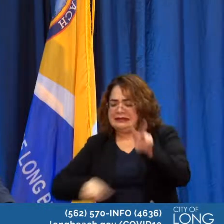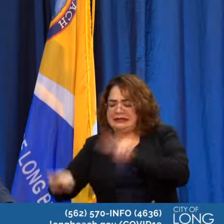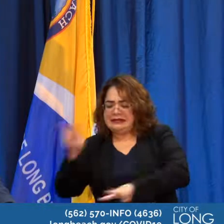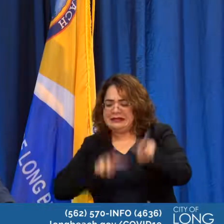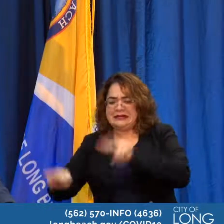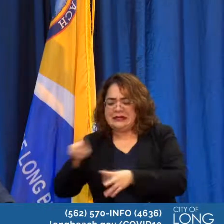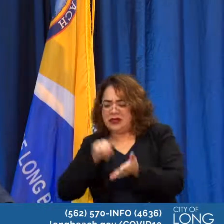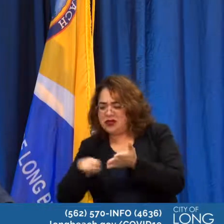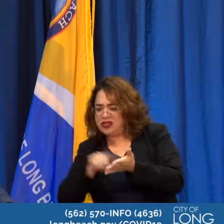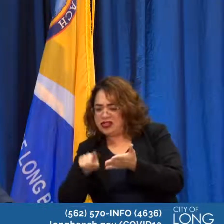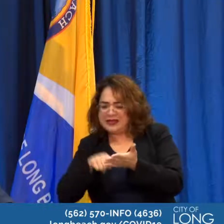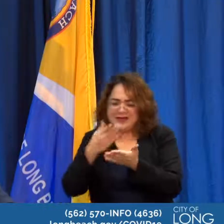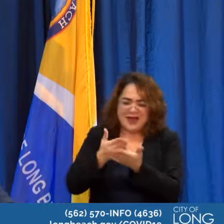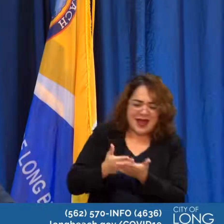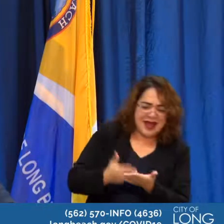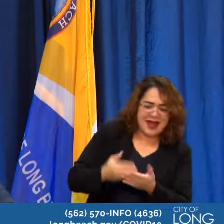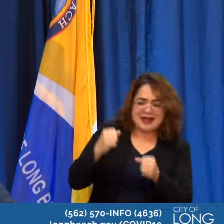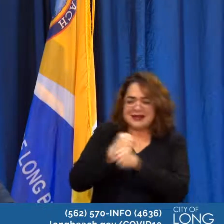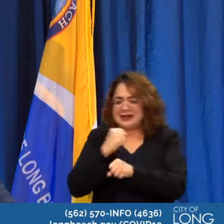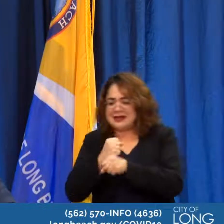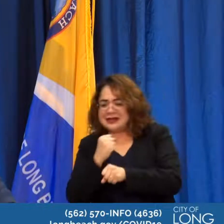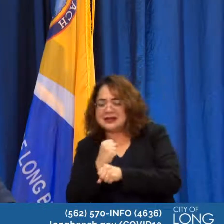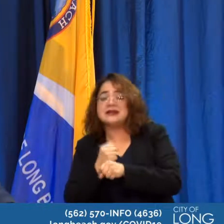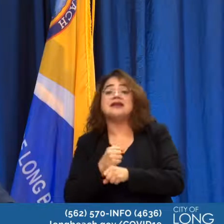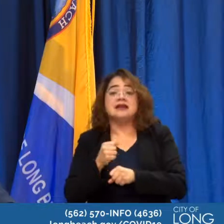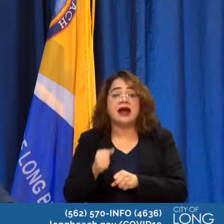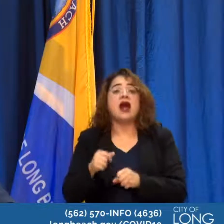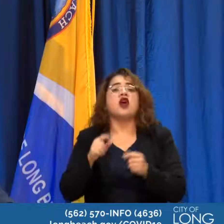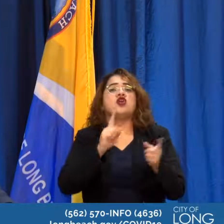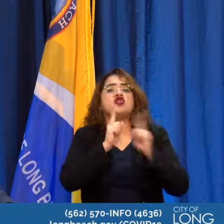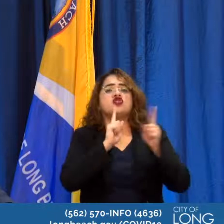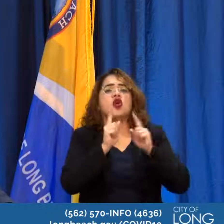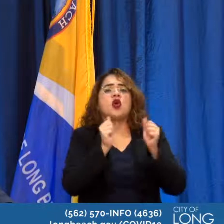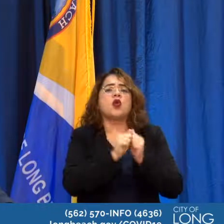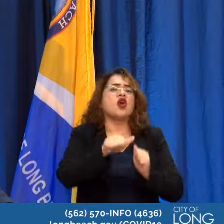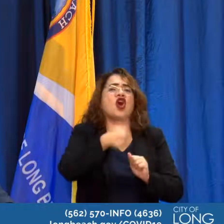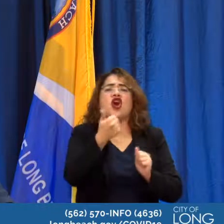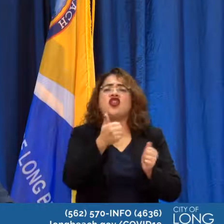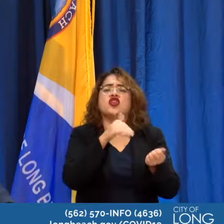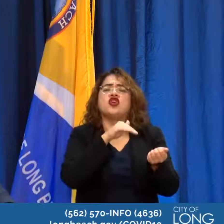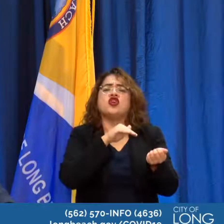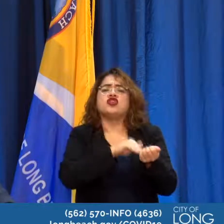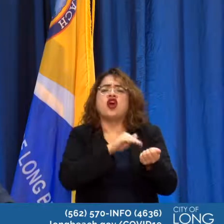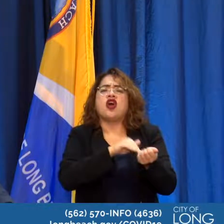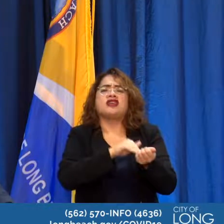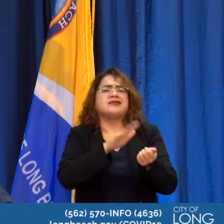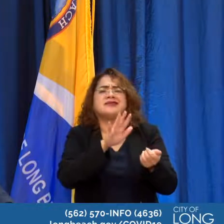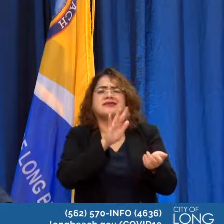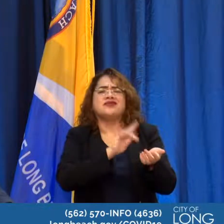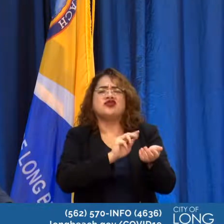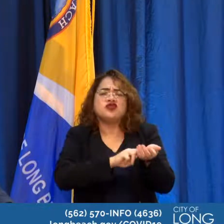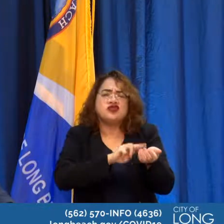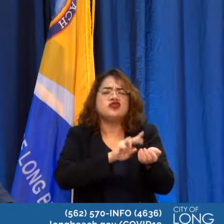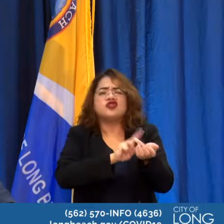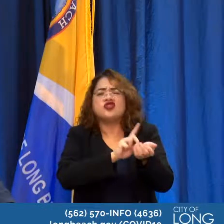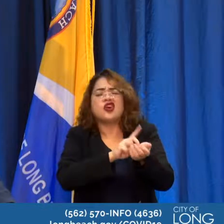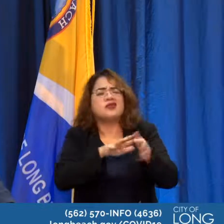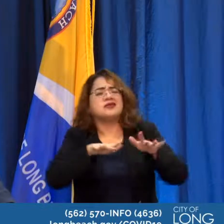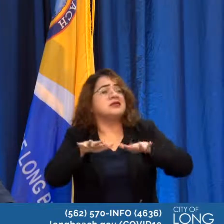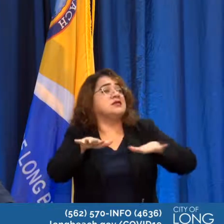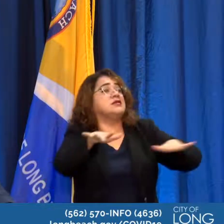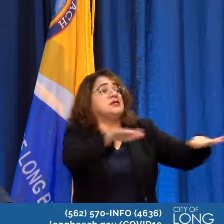in our health department in consultation with their colleagues and other doctors across the state and across the region and